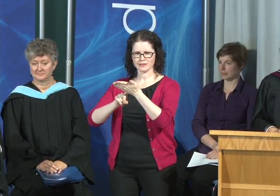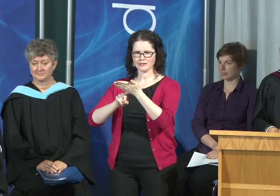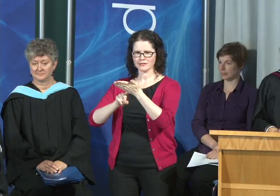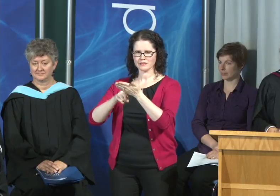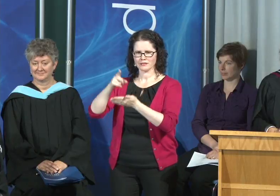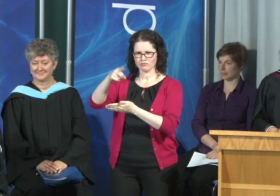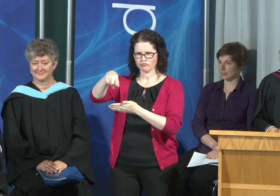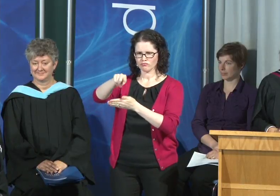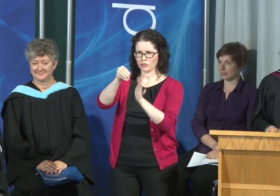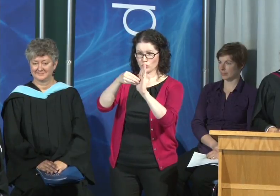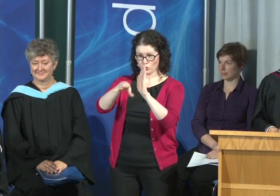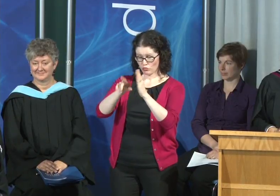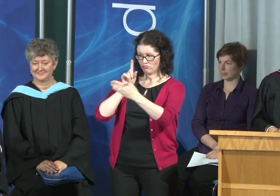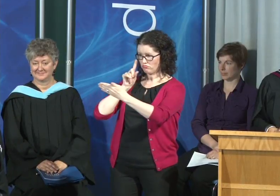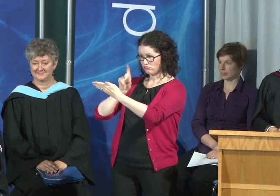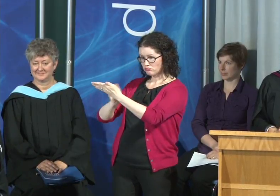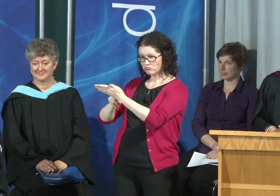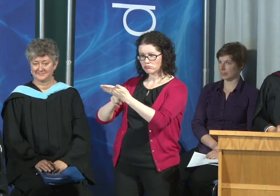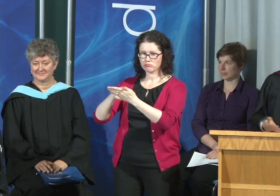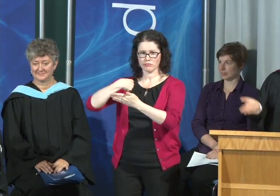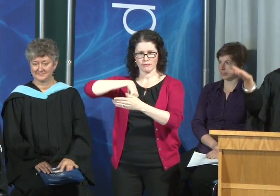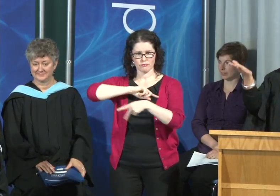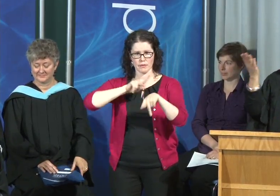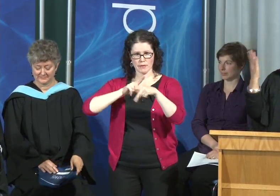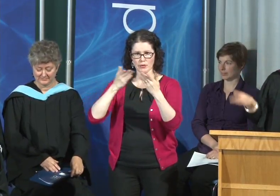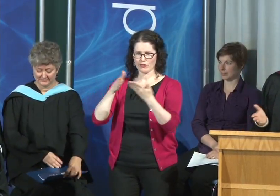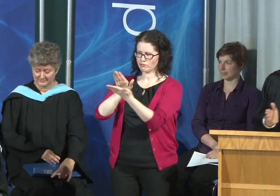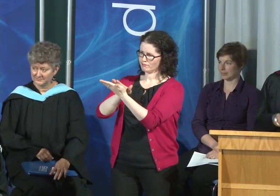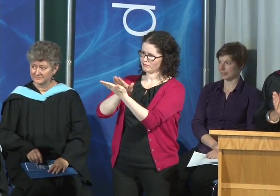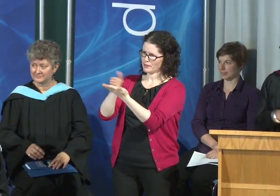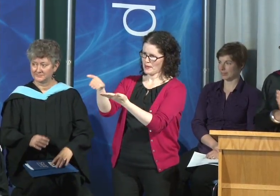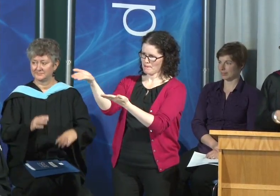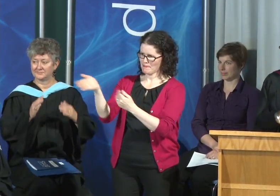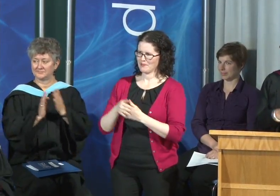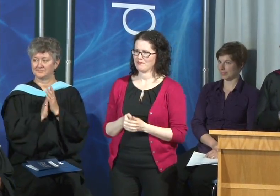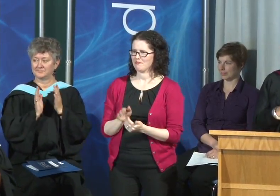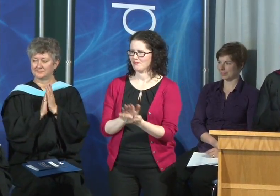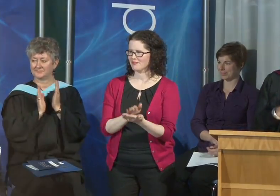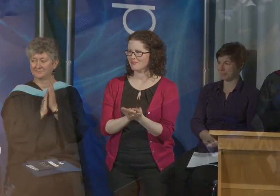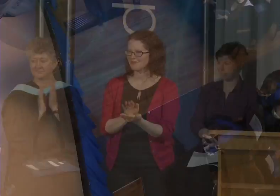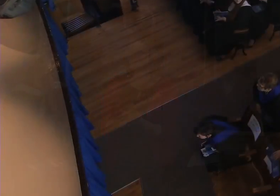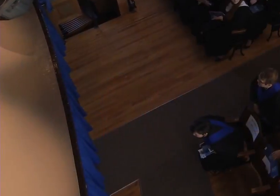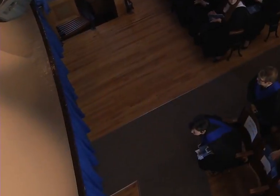graduating class and by all of us here today. Please stand.